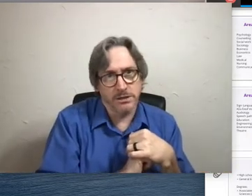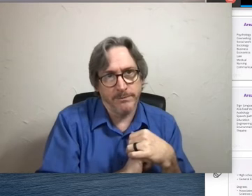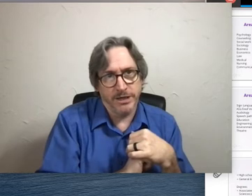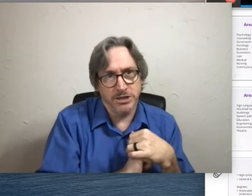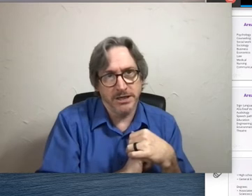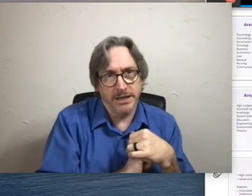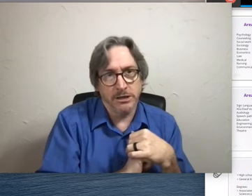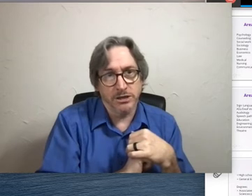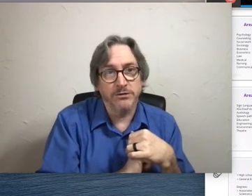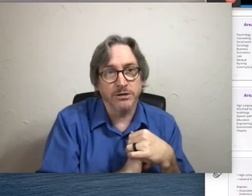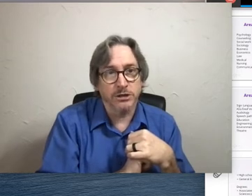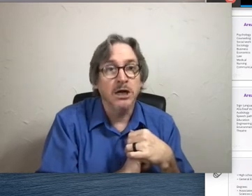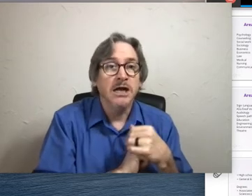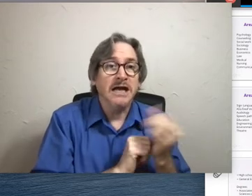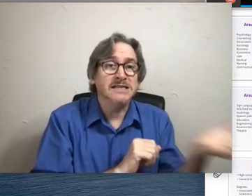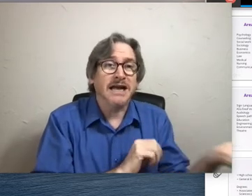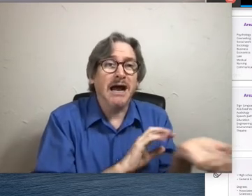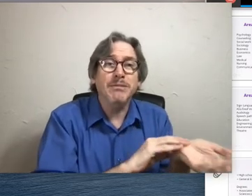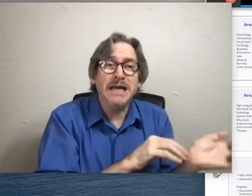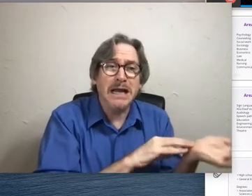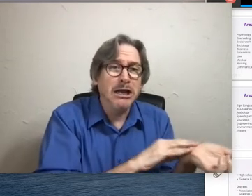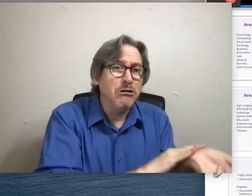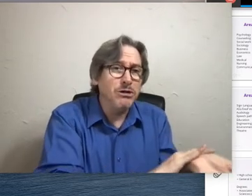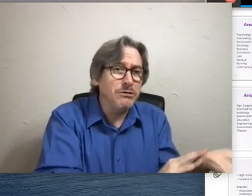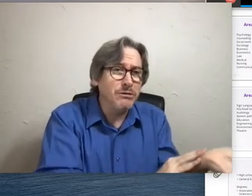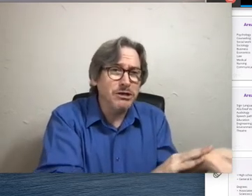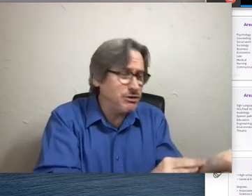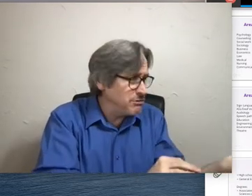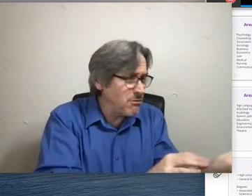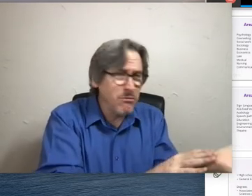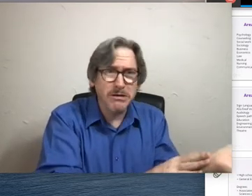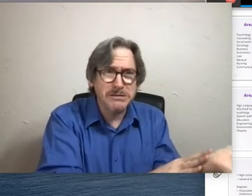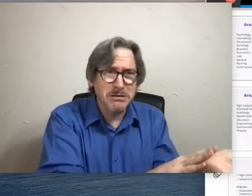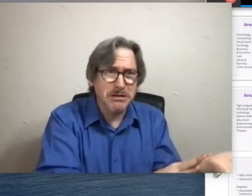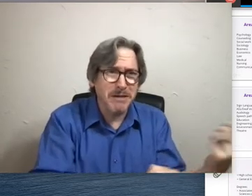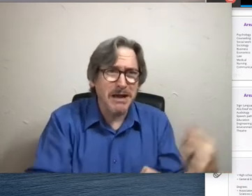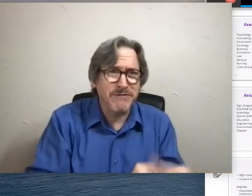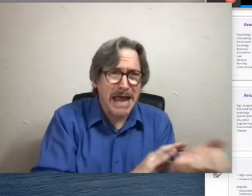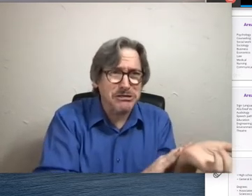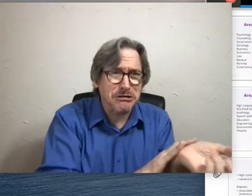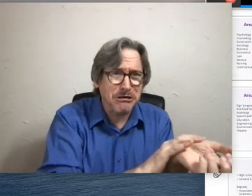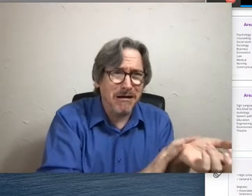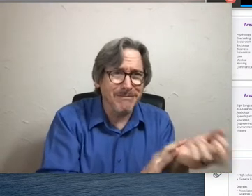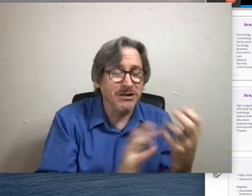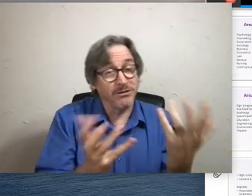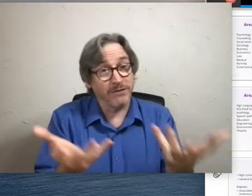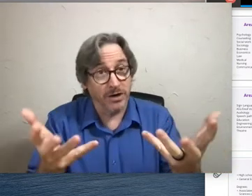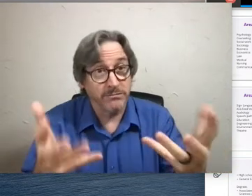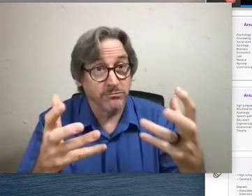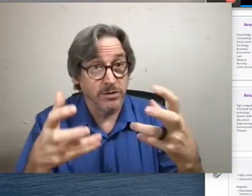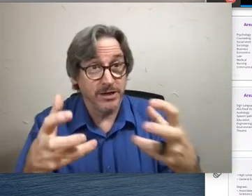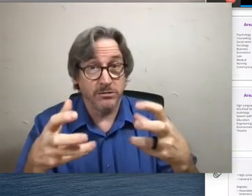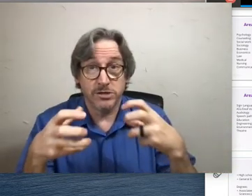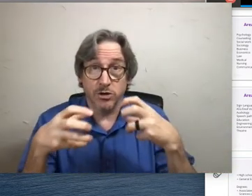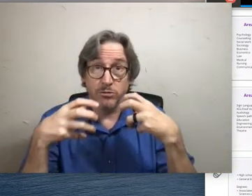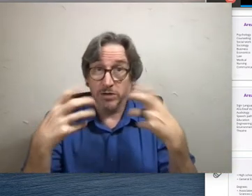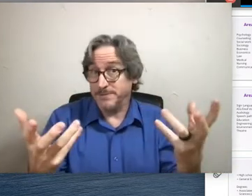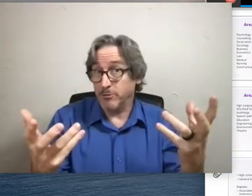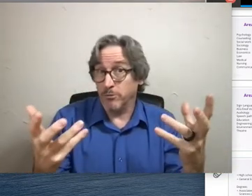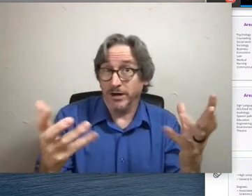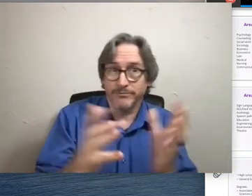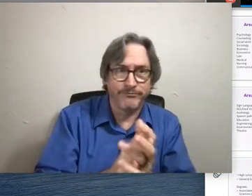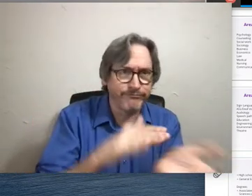doctorate, a PhD in English literature, and say, "I'm bleeding. Well, do you know what's good? I have cancer. Can you help me?" Like, right? I mean, so